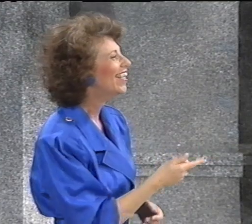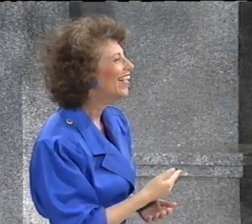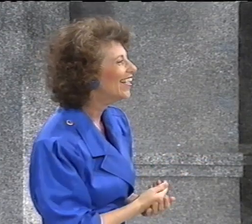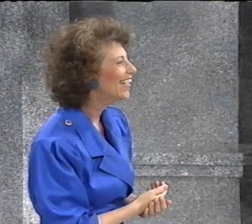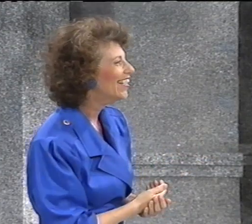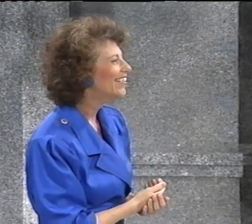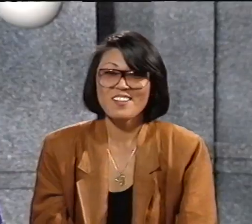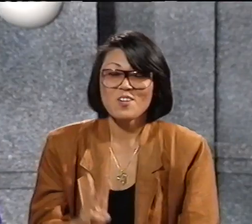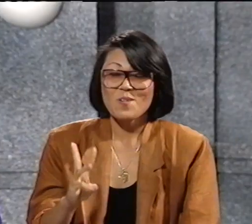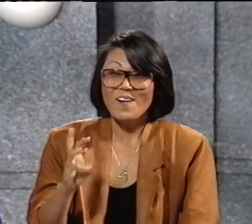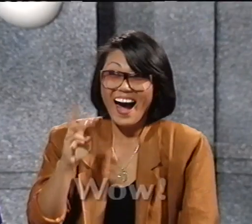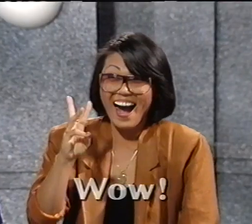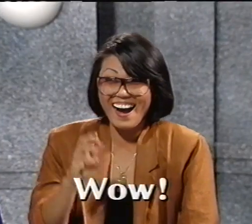Good.